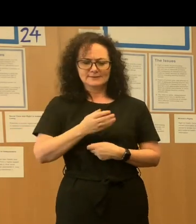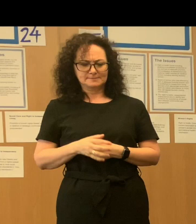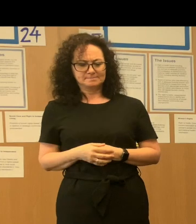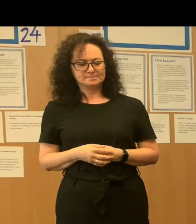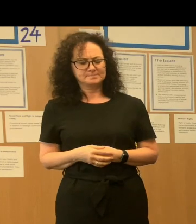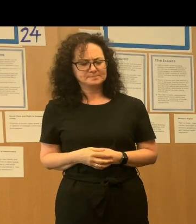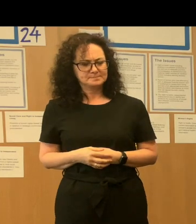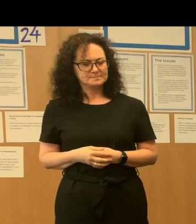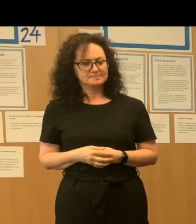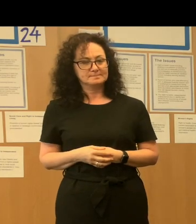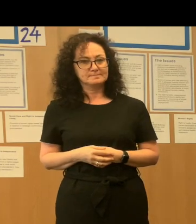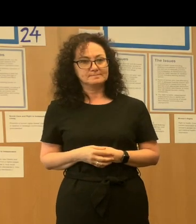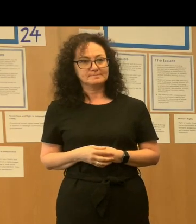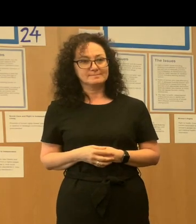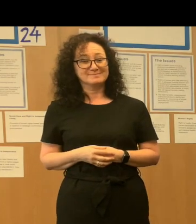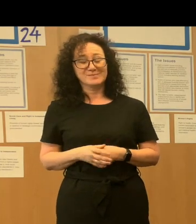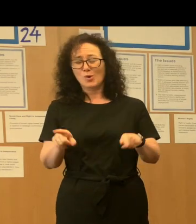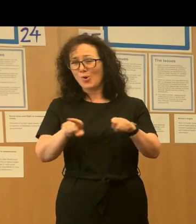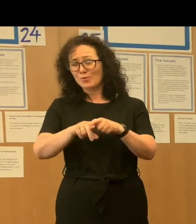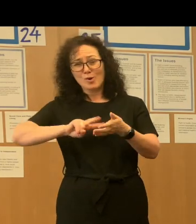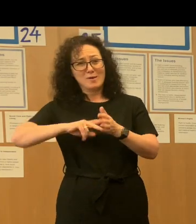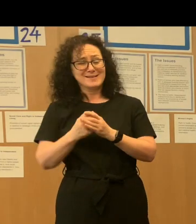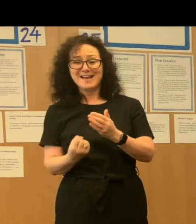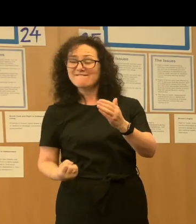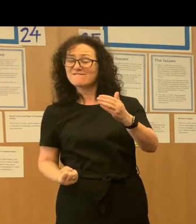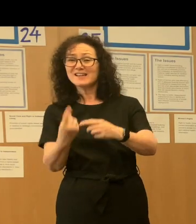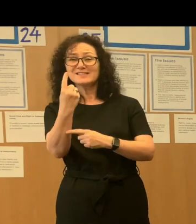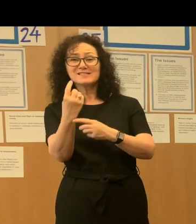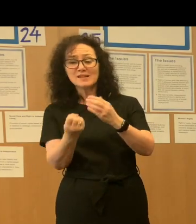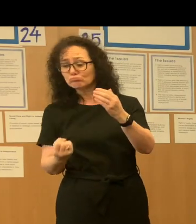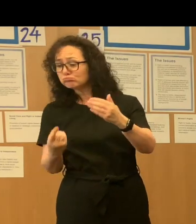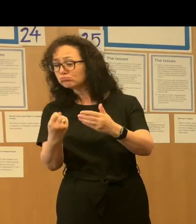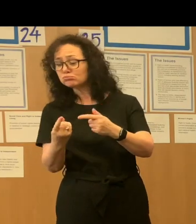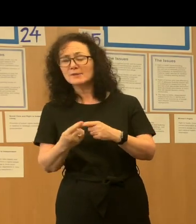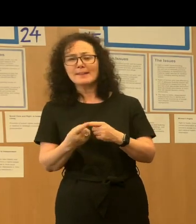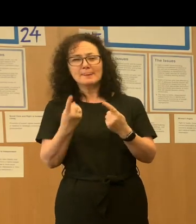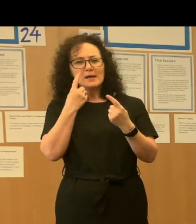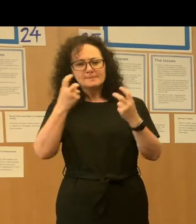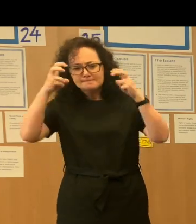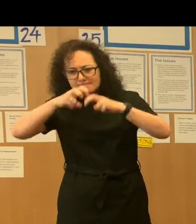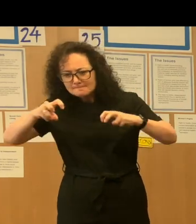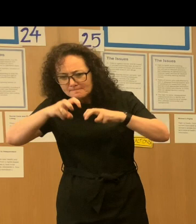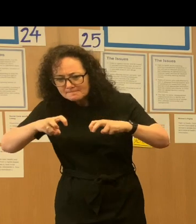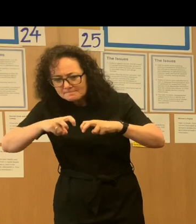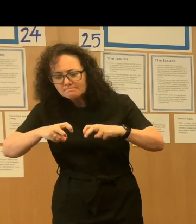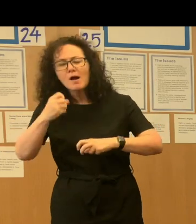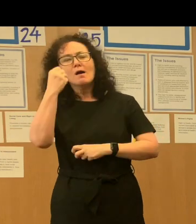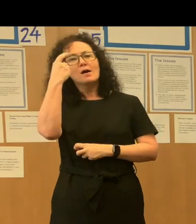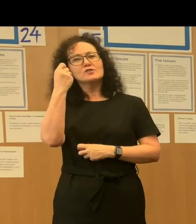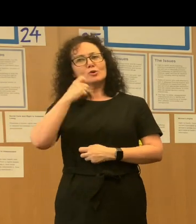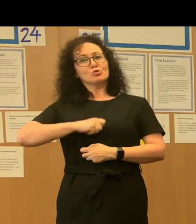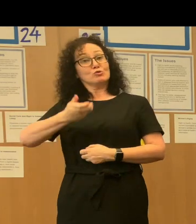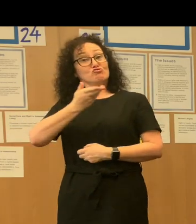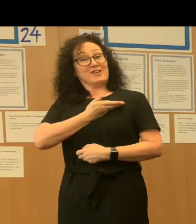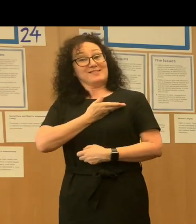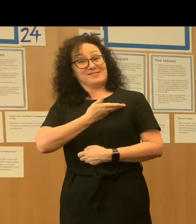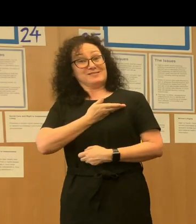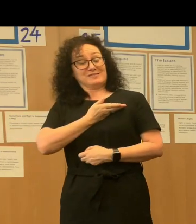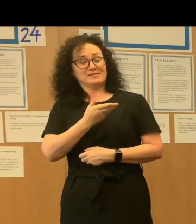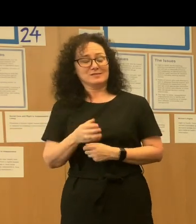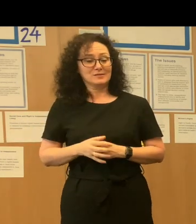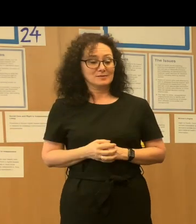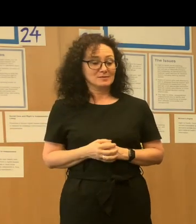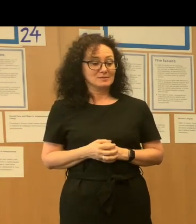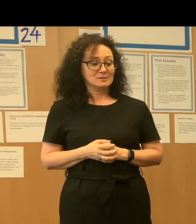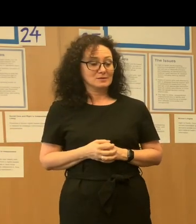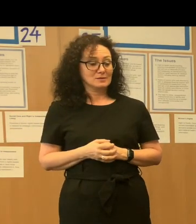We also did things like hold big events to explore particular human rights issues. So again, in 2015, we held a major sort of